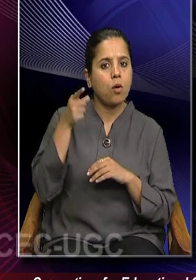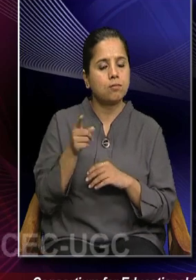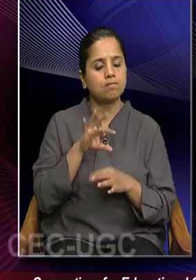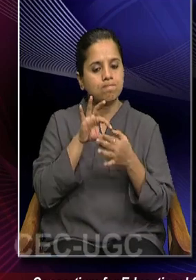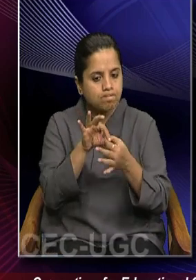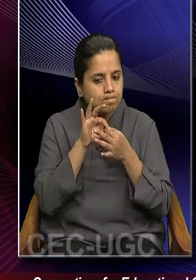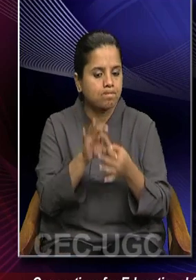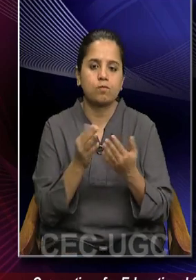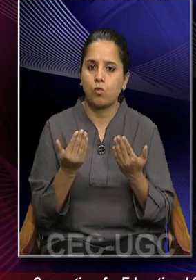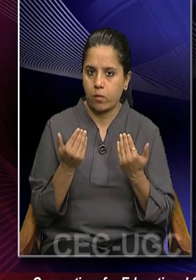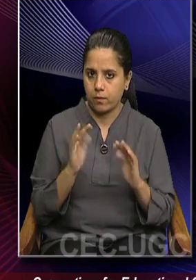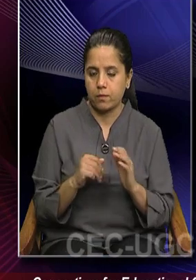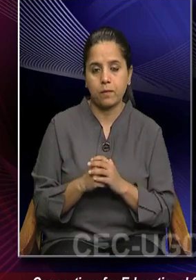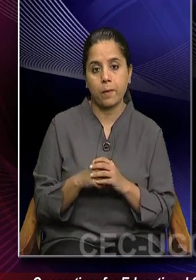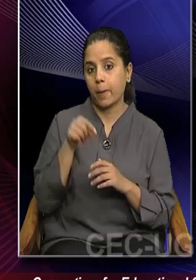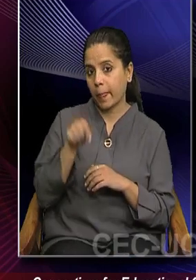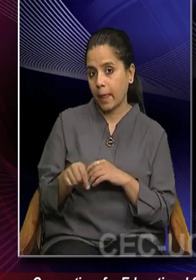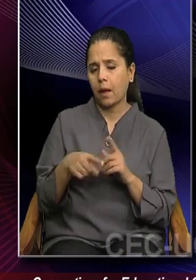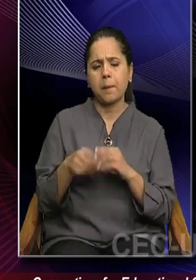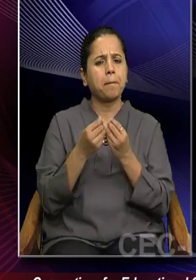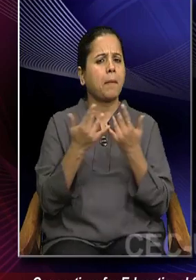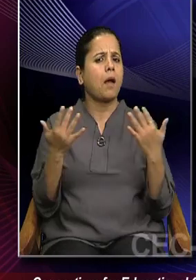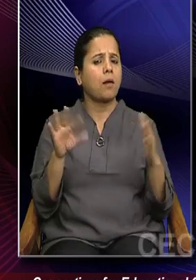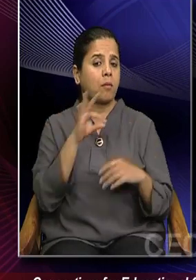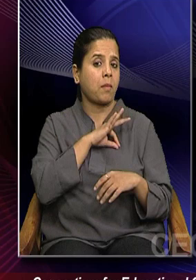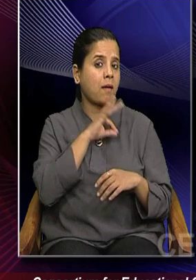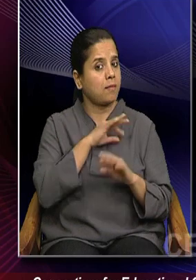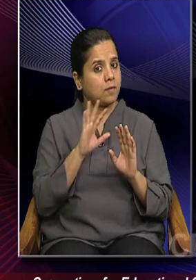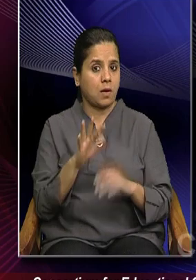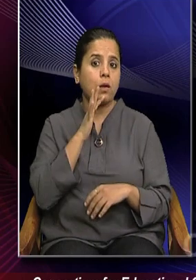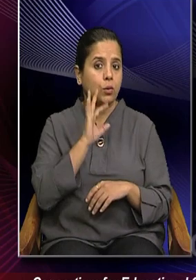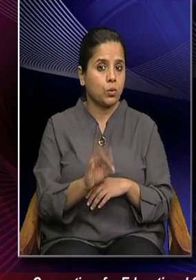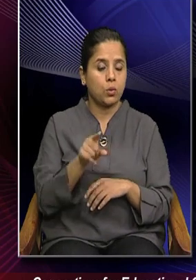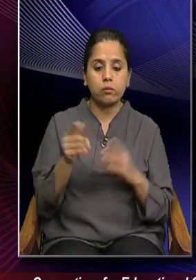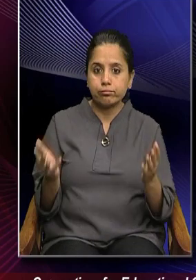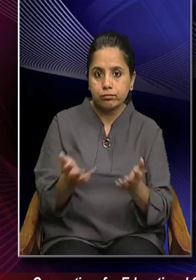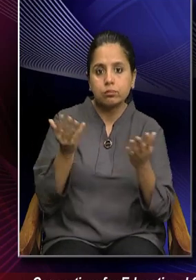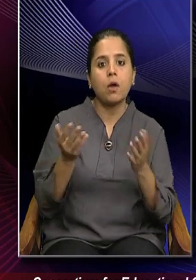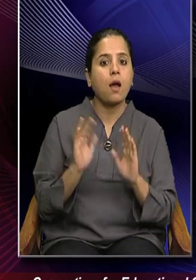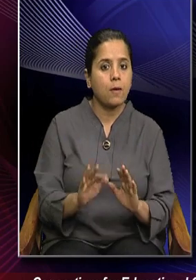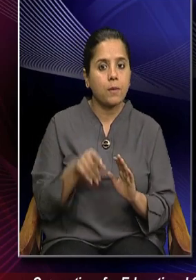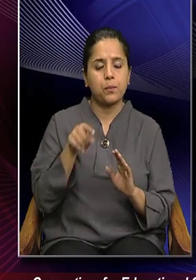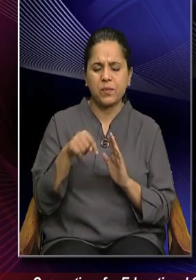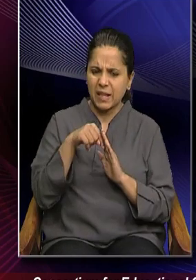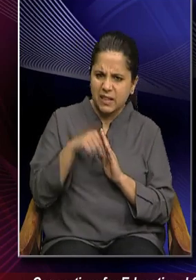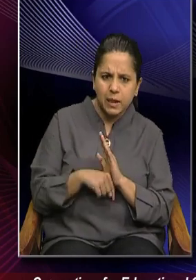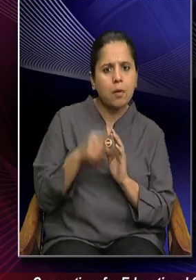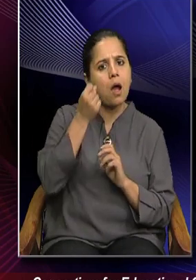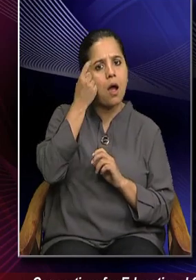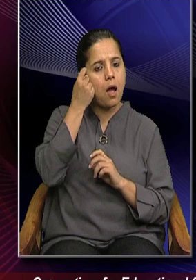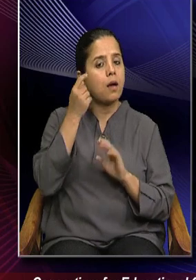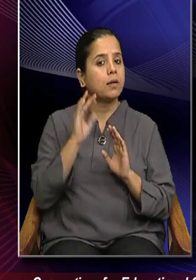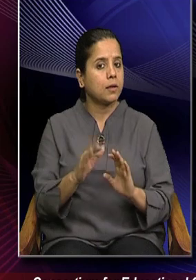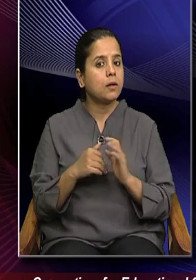engaging. It is having lot of advantages. It encourages the deep